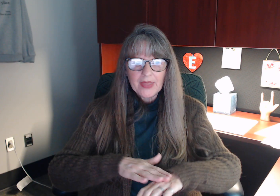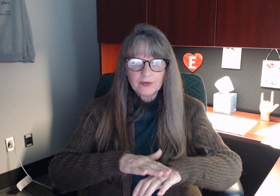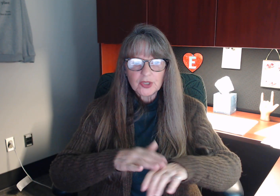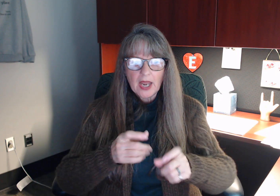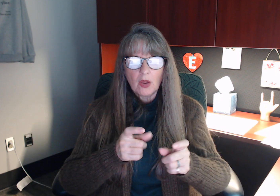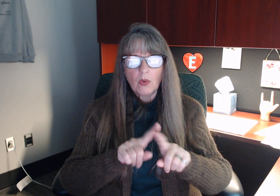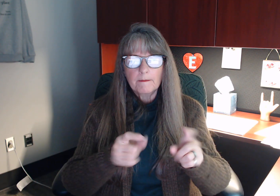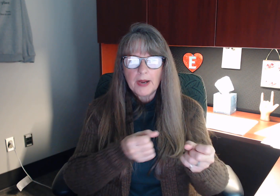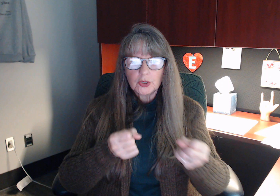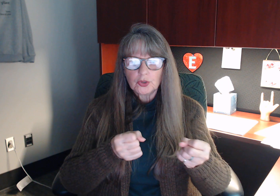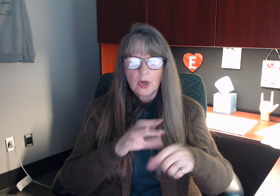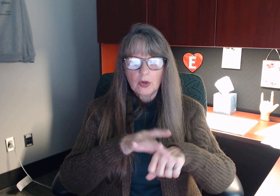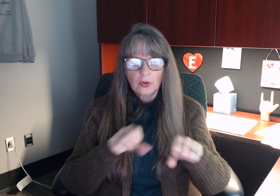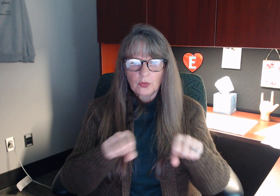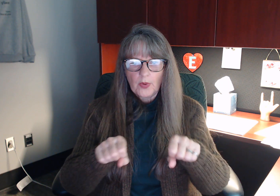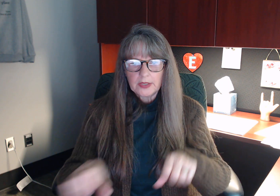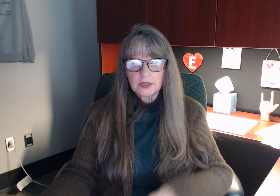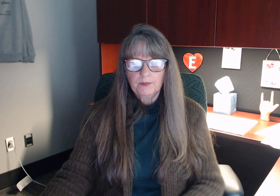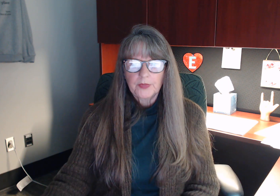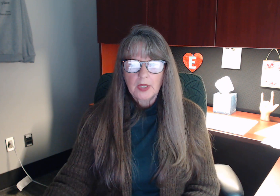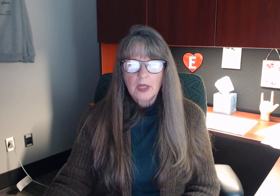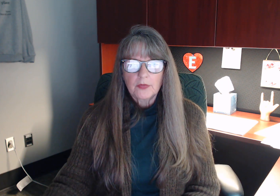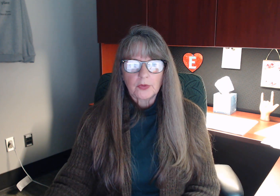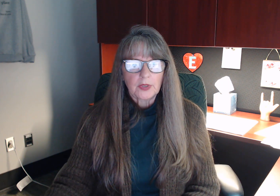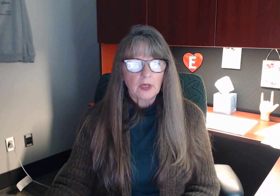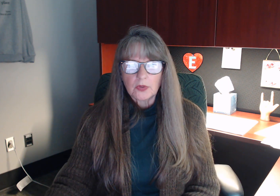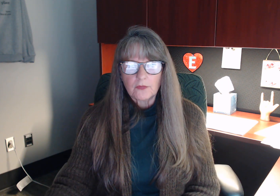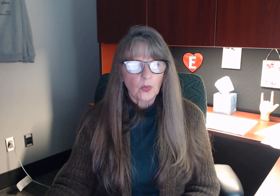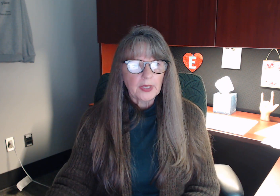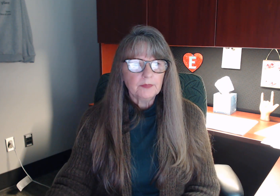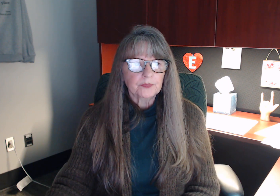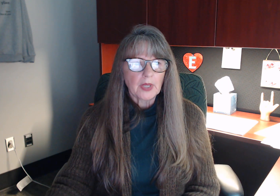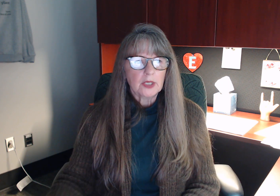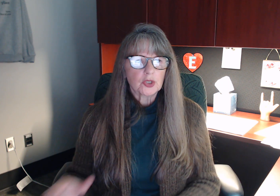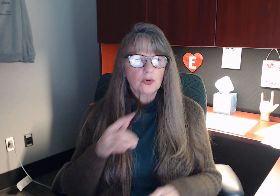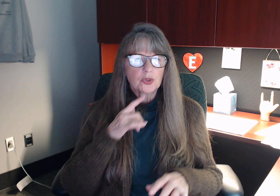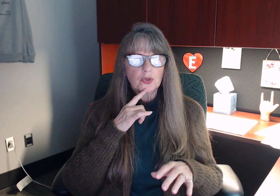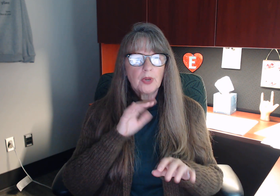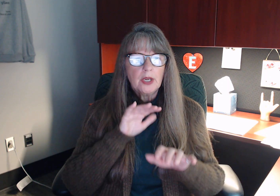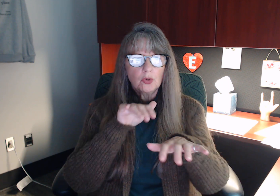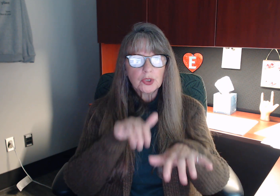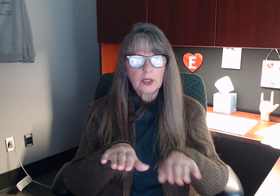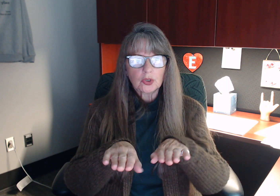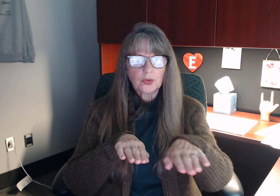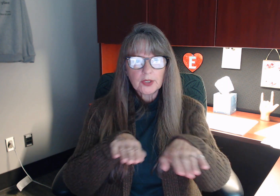have shallow but strong earthquakes. 30, so 40, and it shows you an oceanic